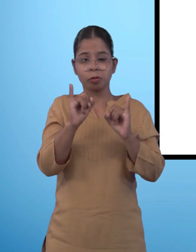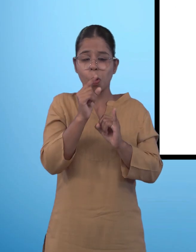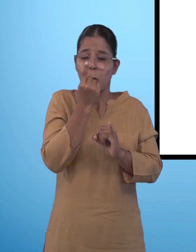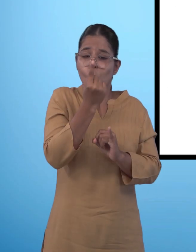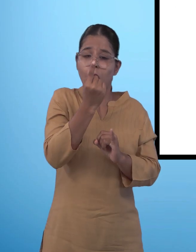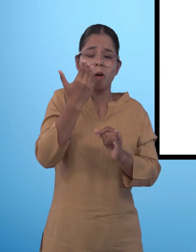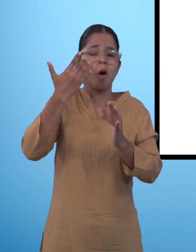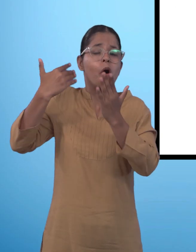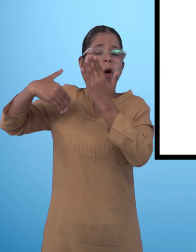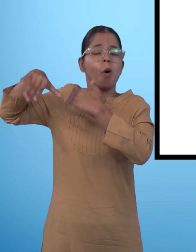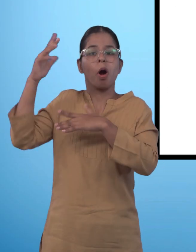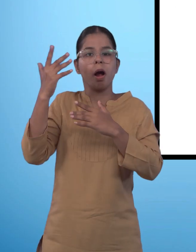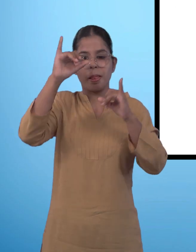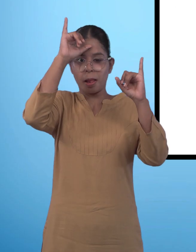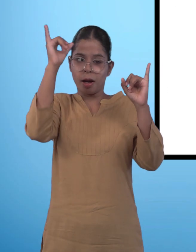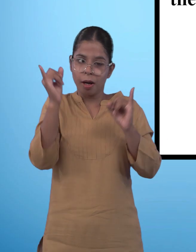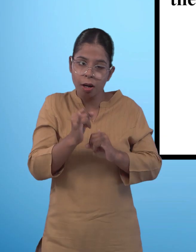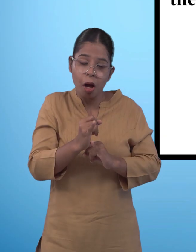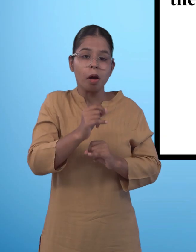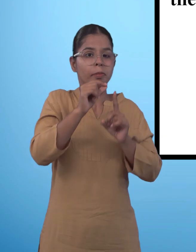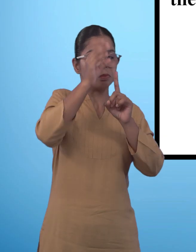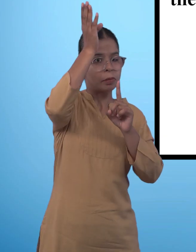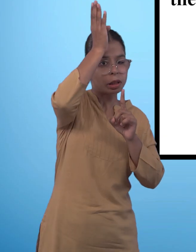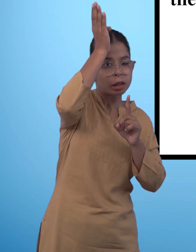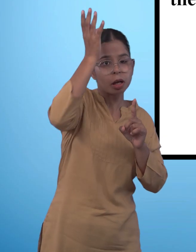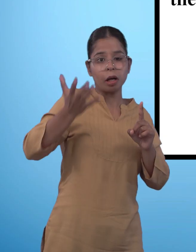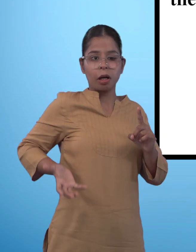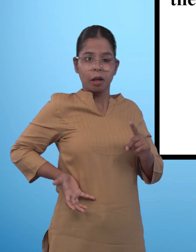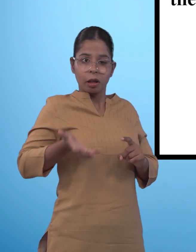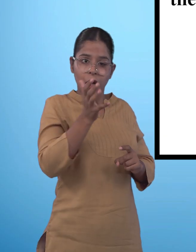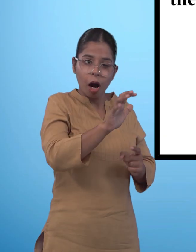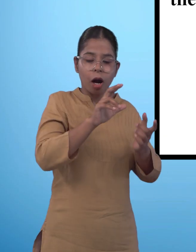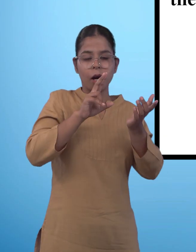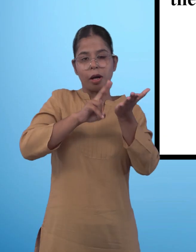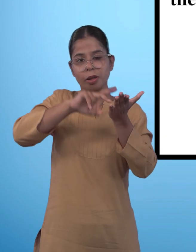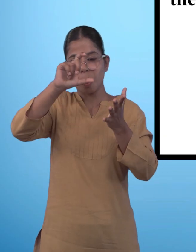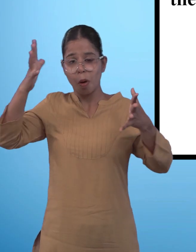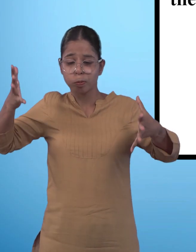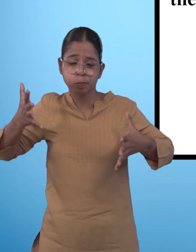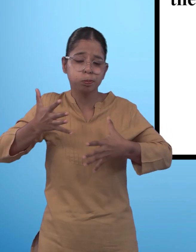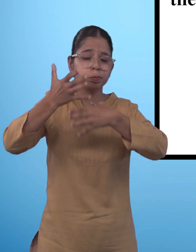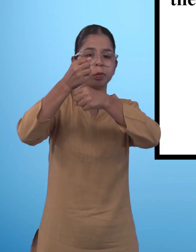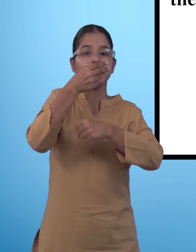This region of the world, which we often call the Indian subcontinent,